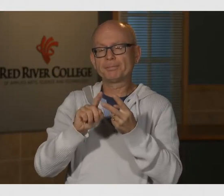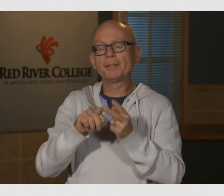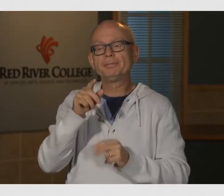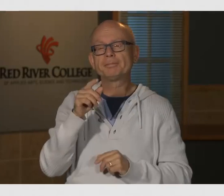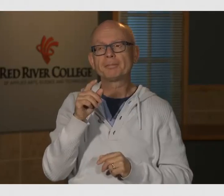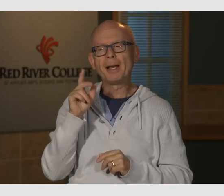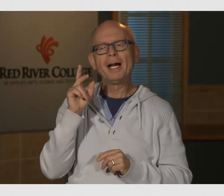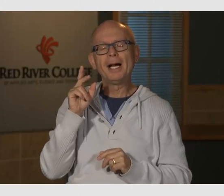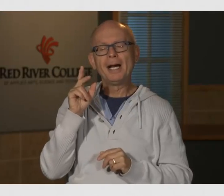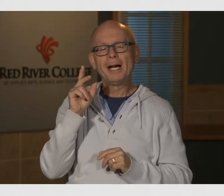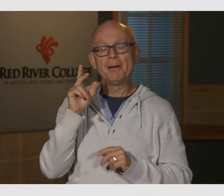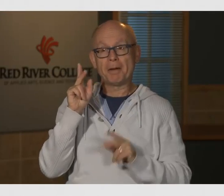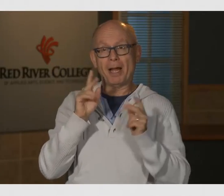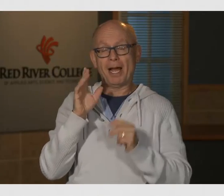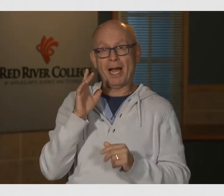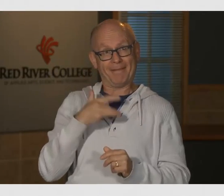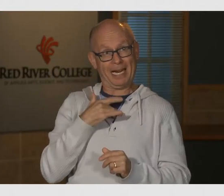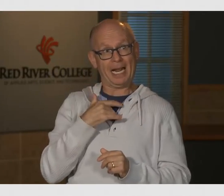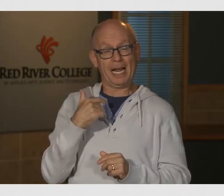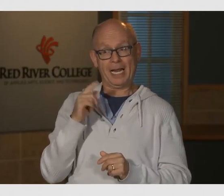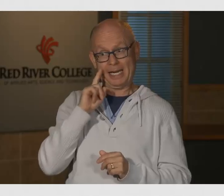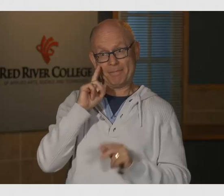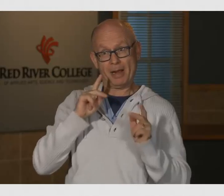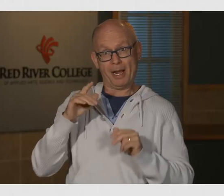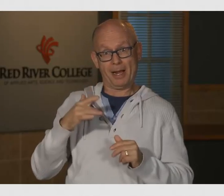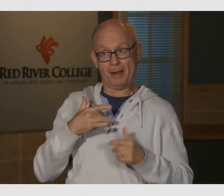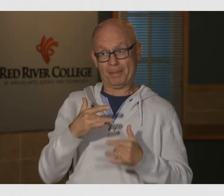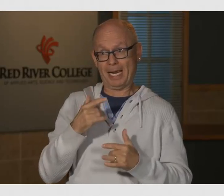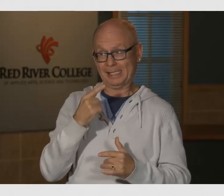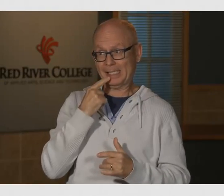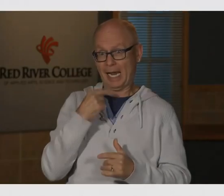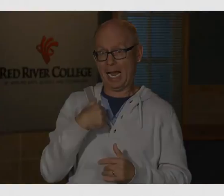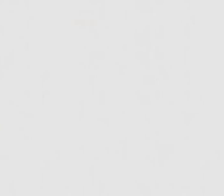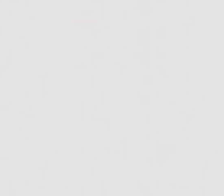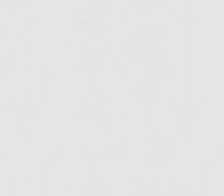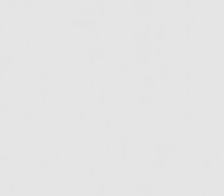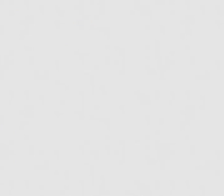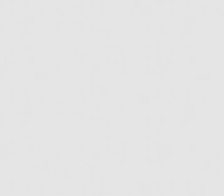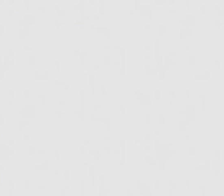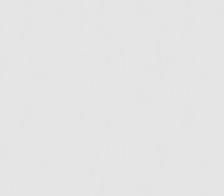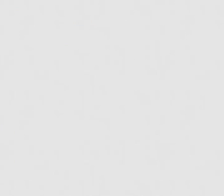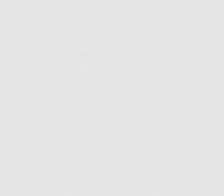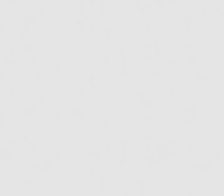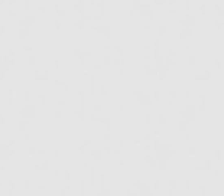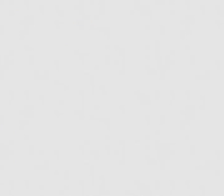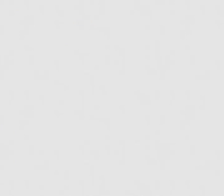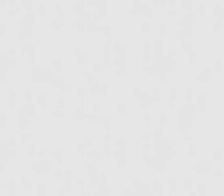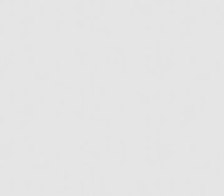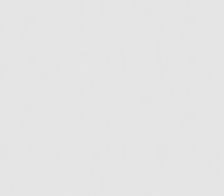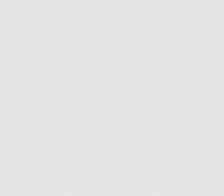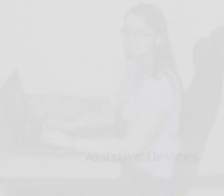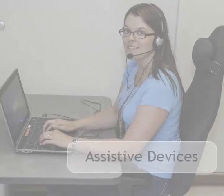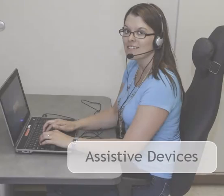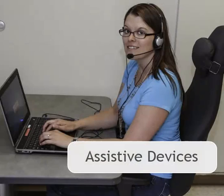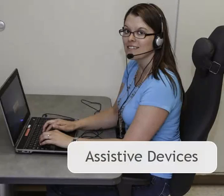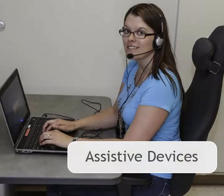the eye contact is important and that one-on-one dialogue is important. Next, we will learn more about assistive